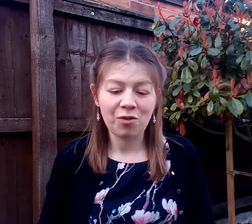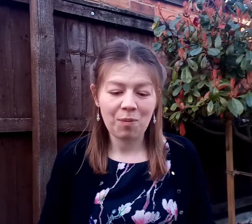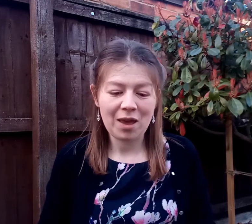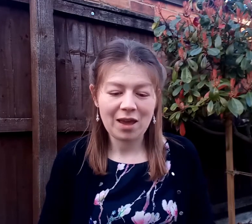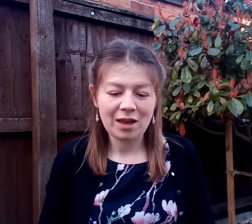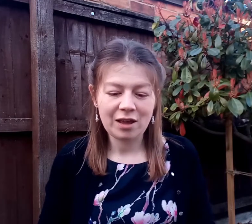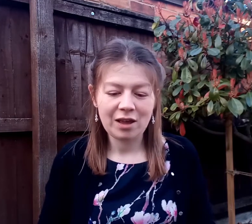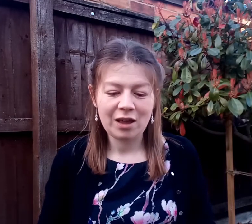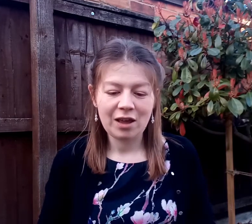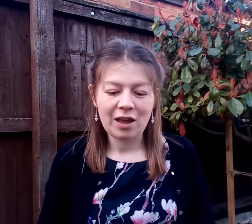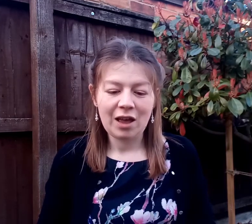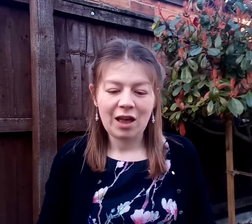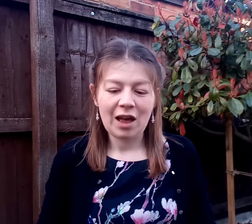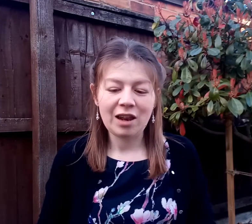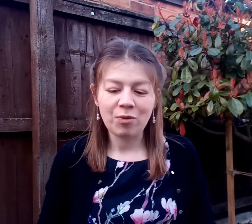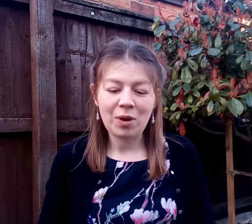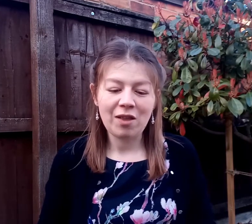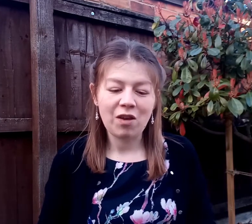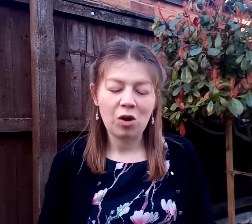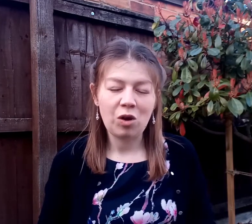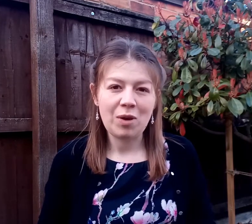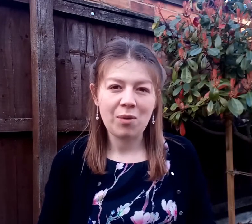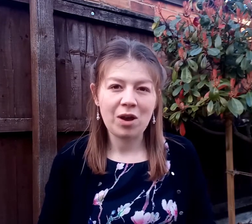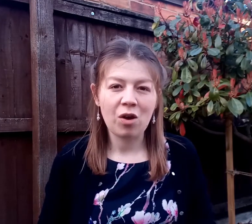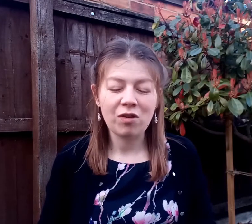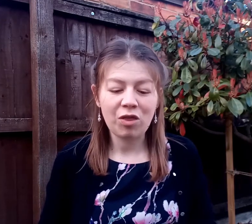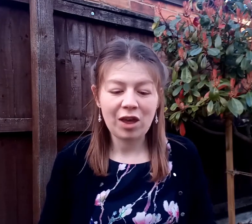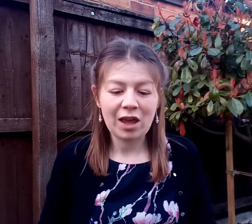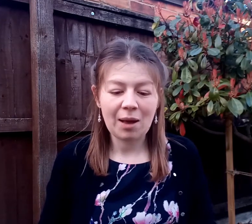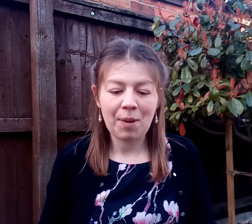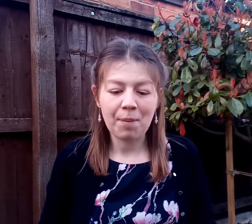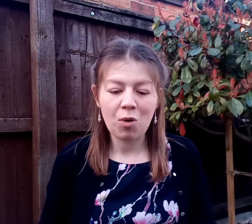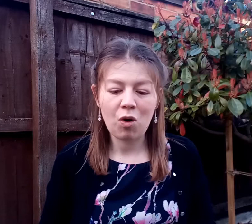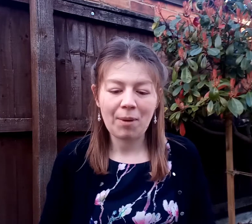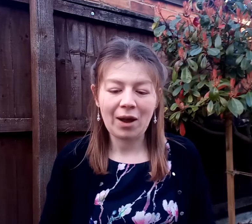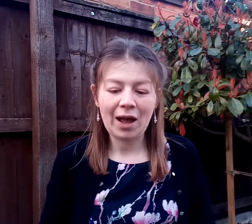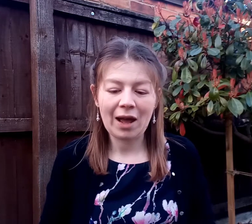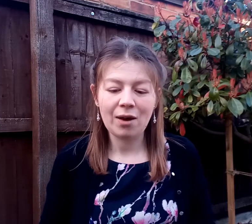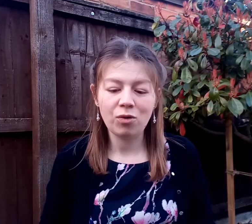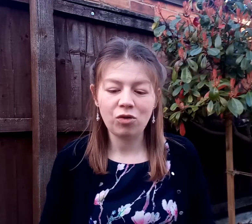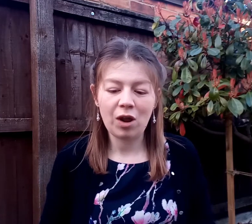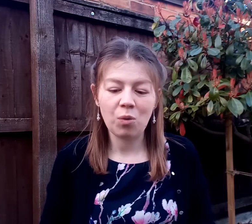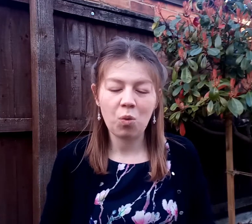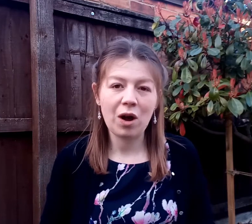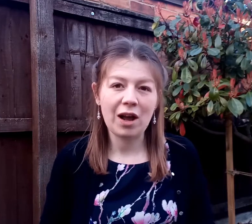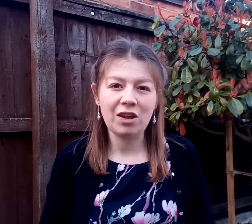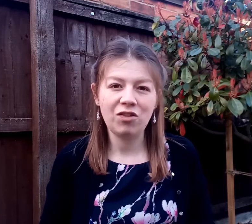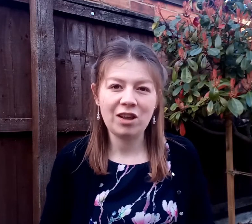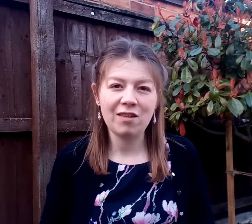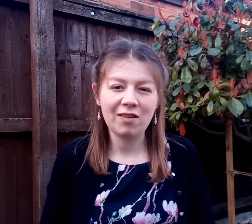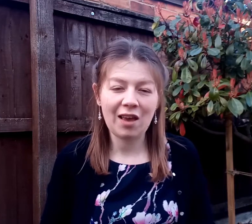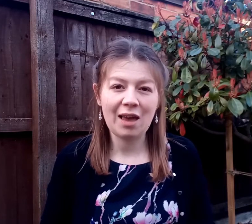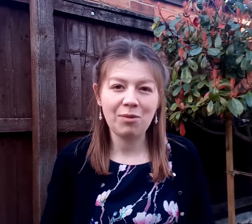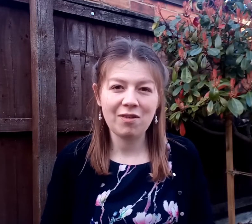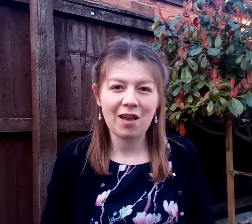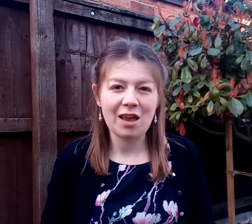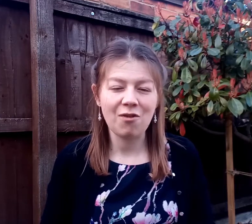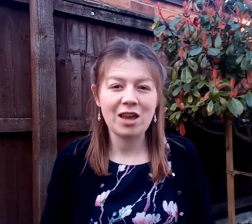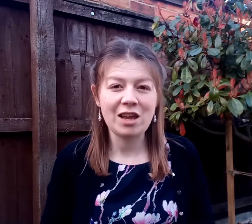me. And as we enter Holy Week, we're going to think a bit more about how and why Jesus came to save each